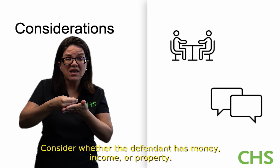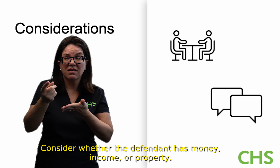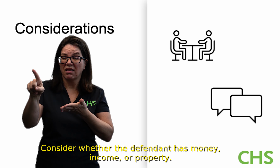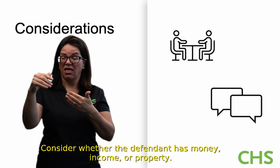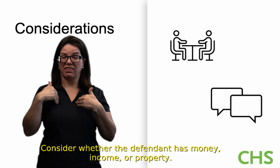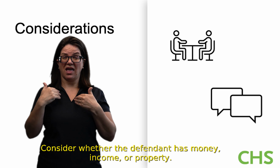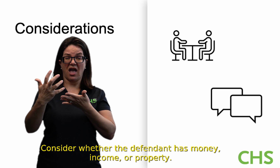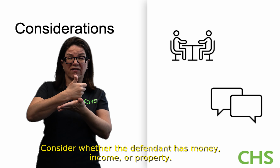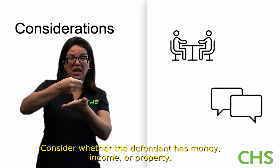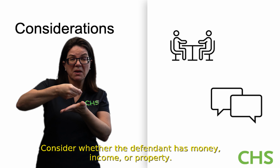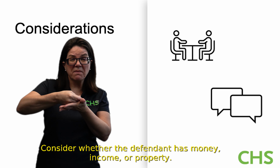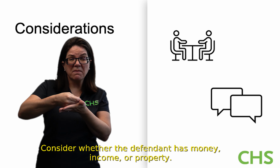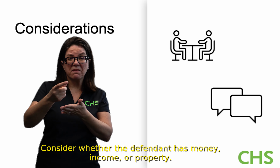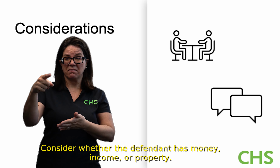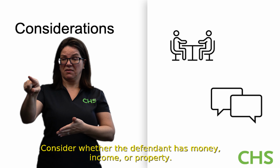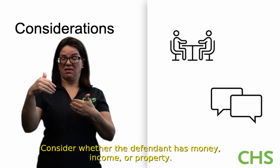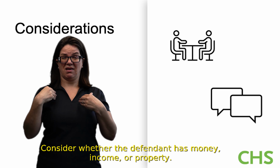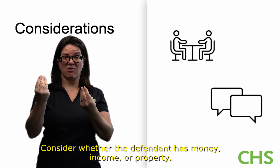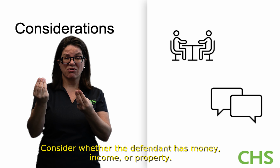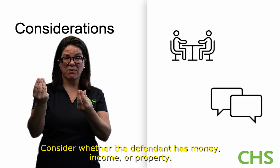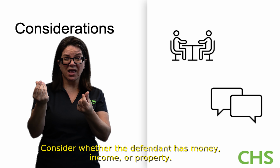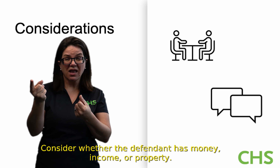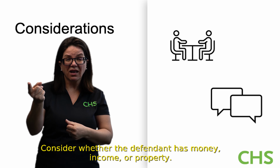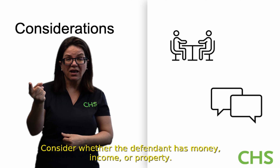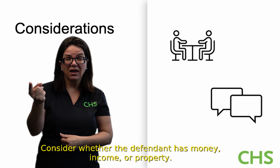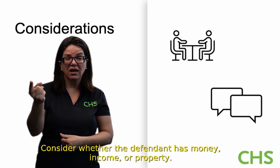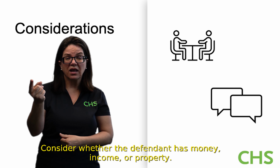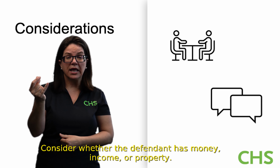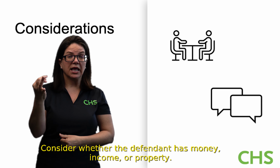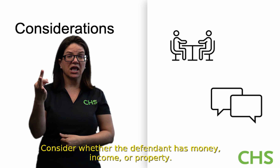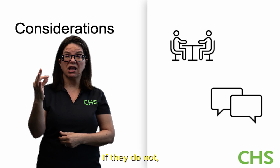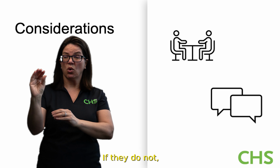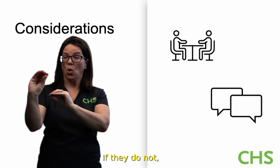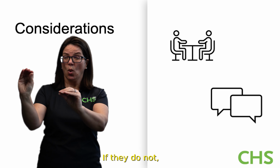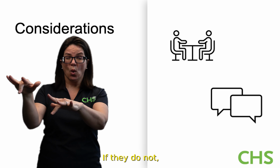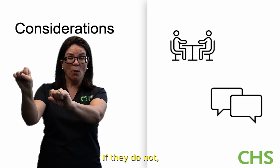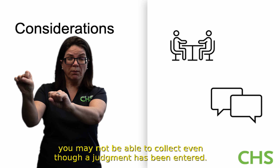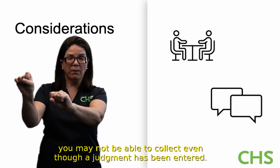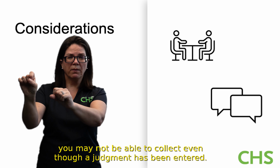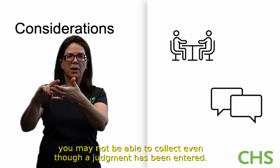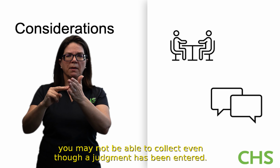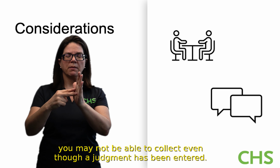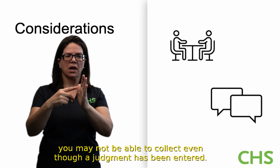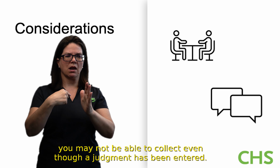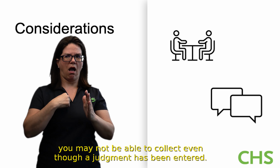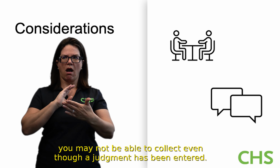Consider whether the defendant has money, income, or property. If they do not, you may not be able